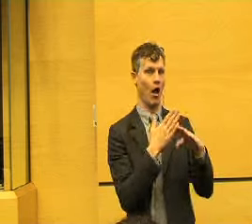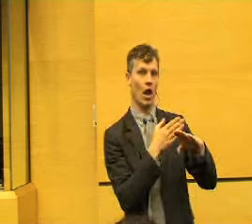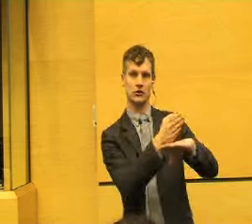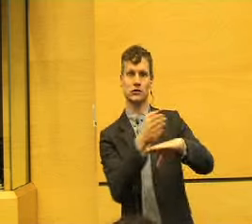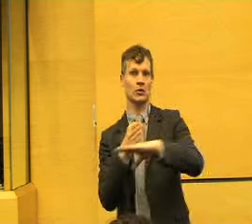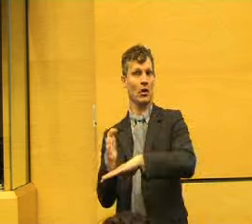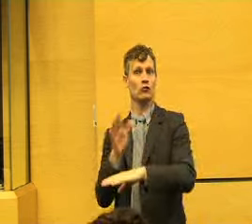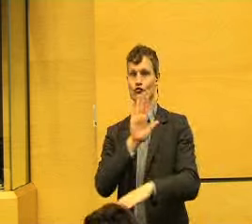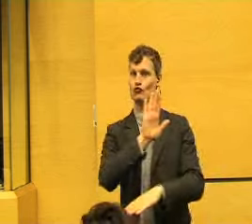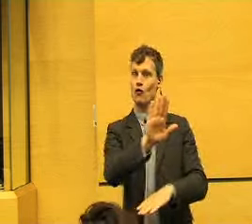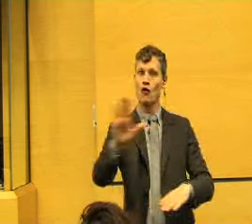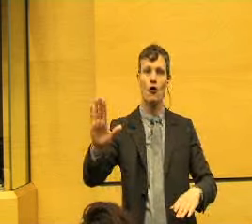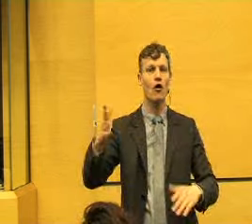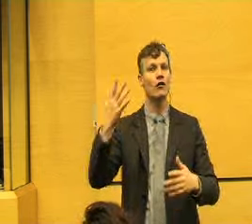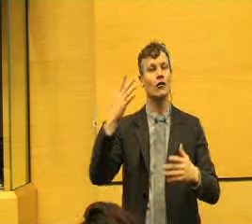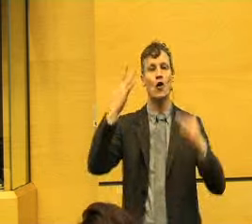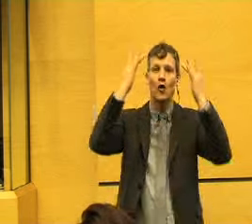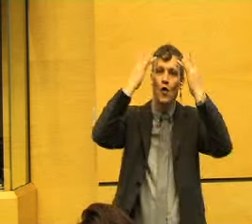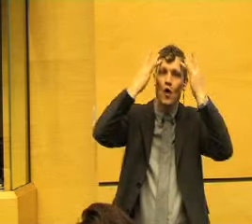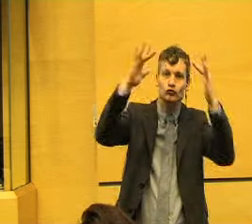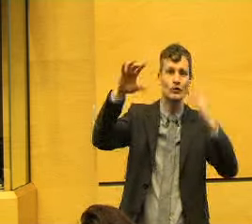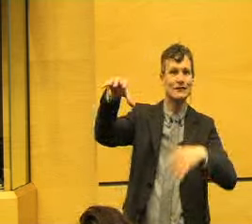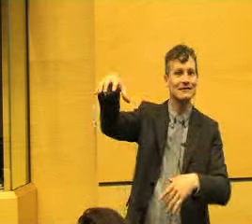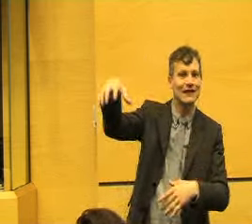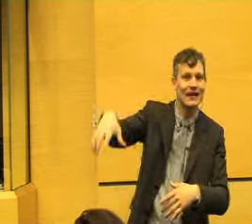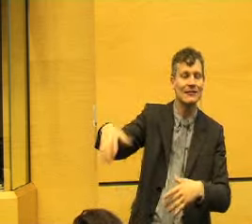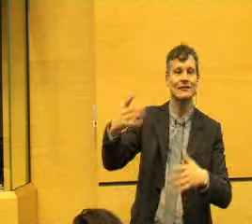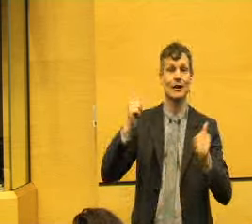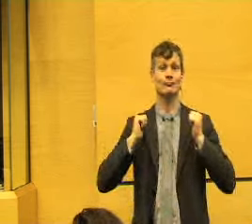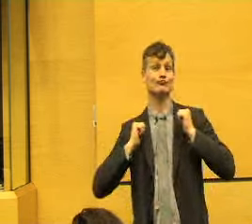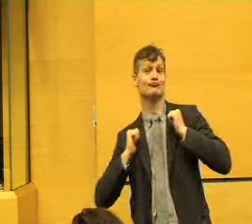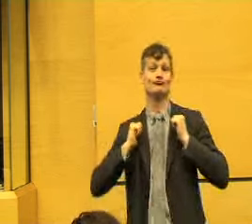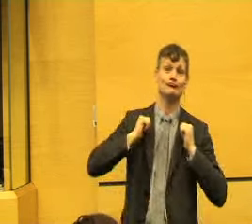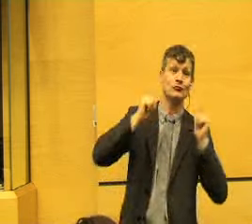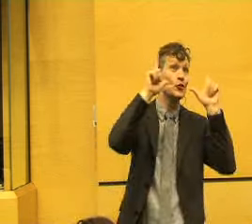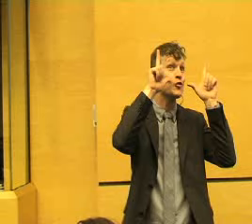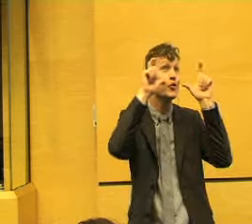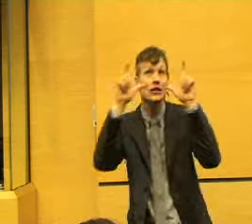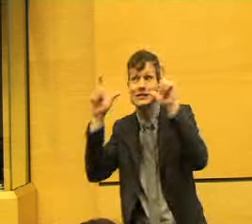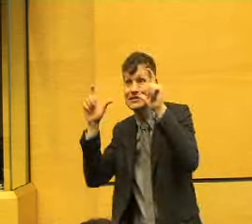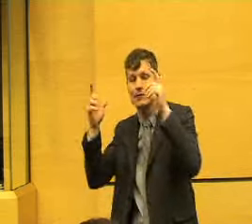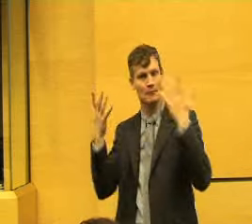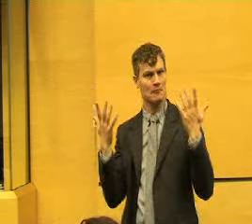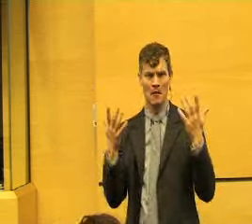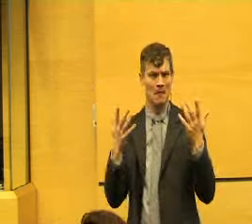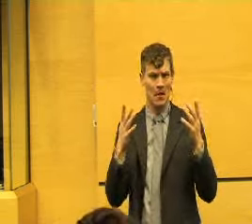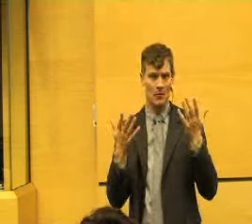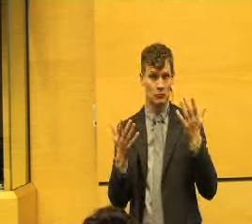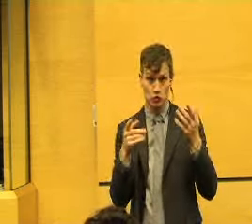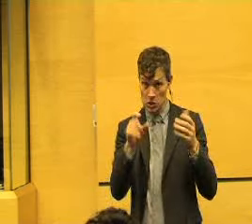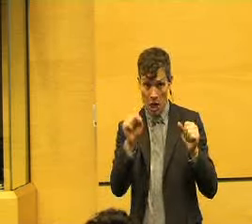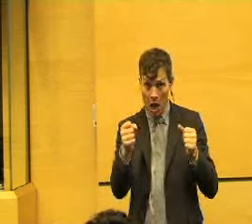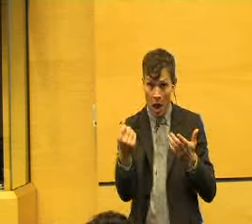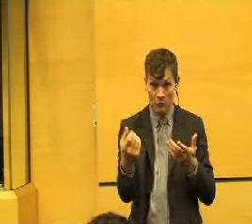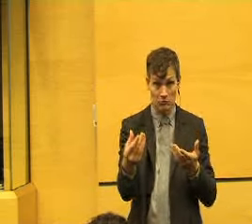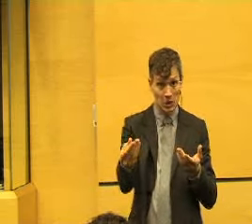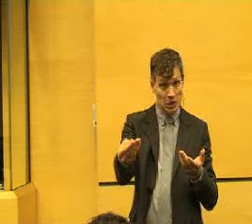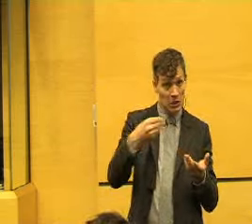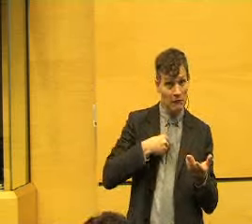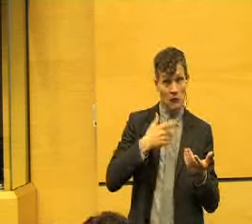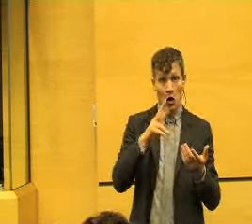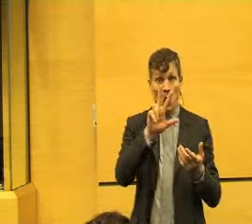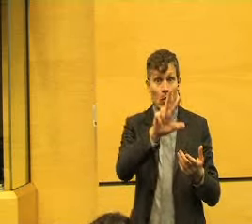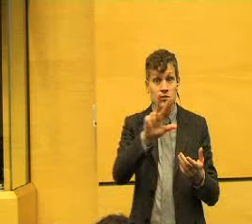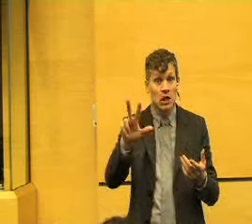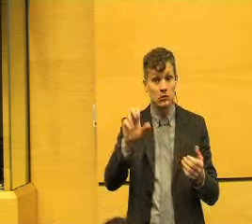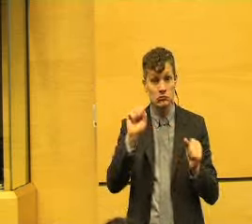and tourism venues in your country, and maybe even share with us some websites where we can get that information, because I do hope